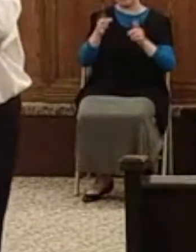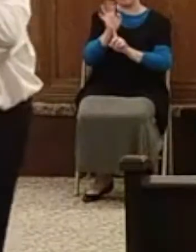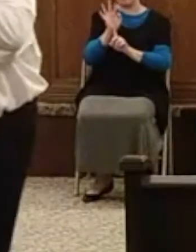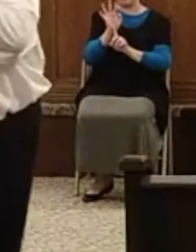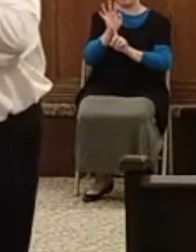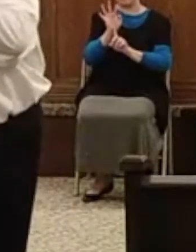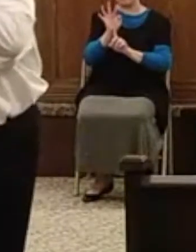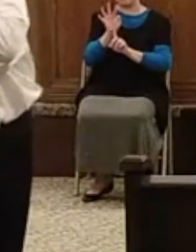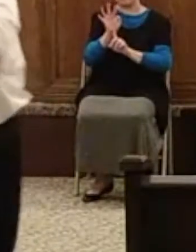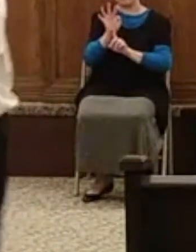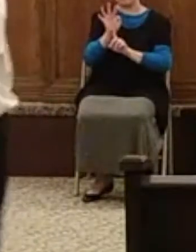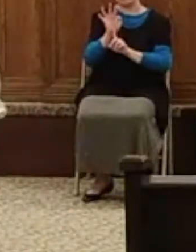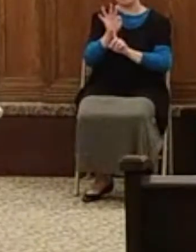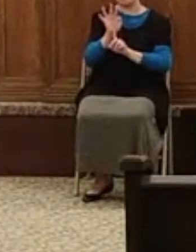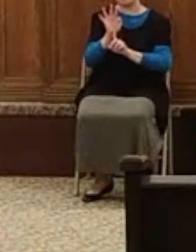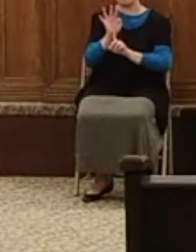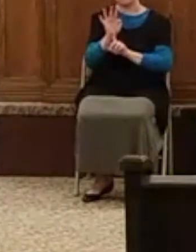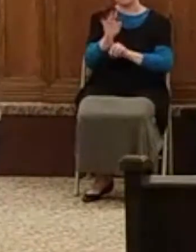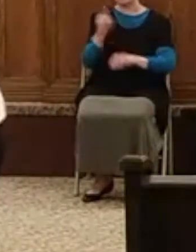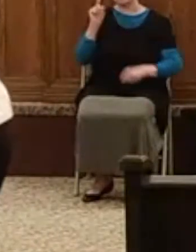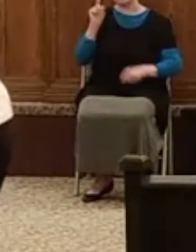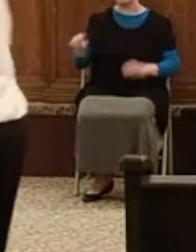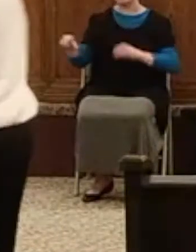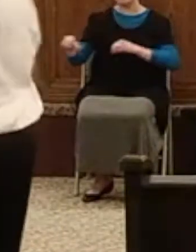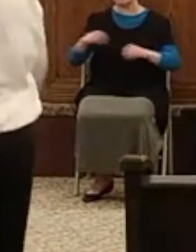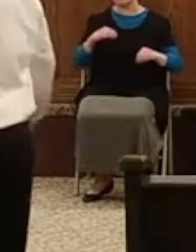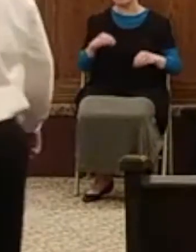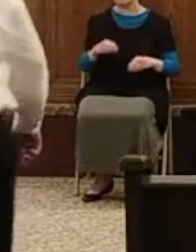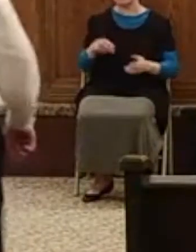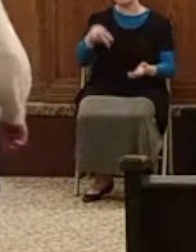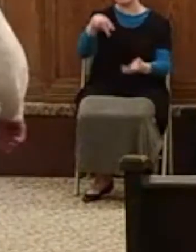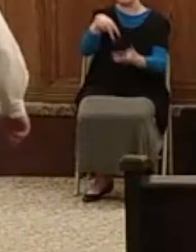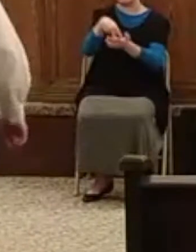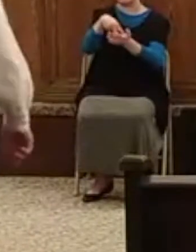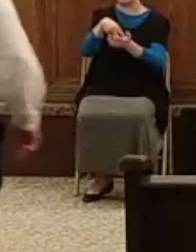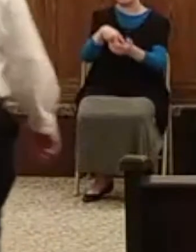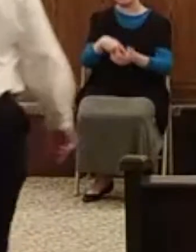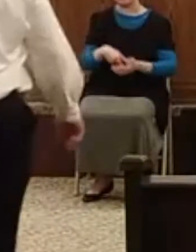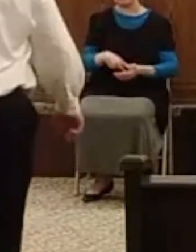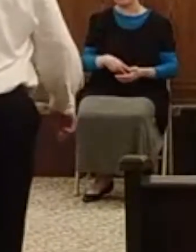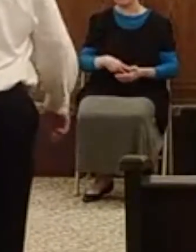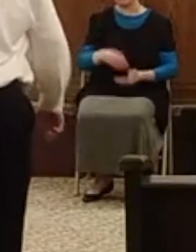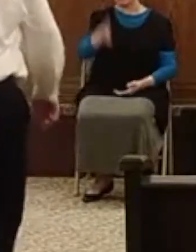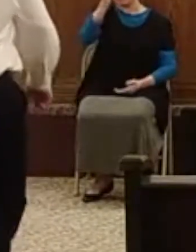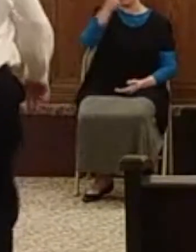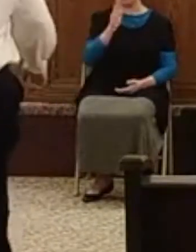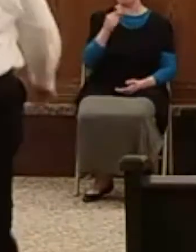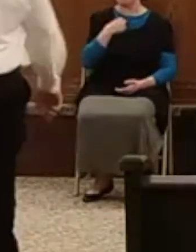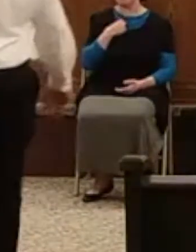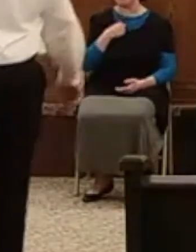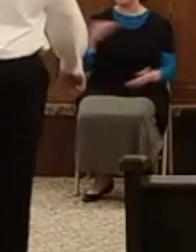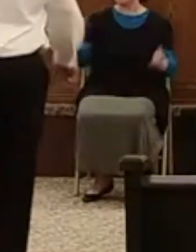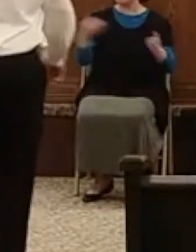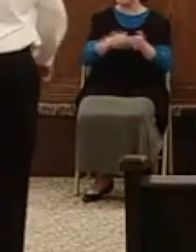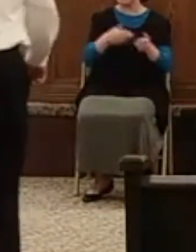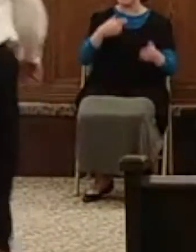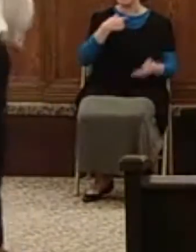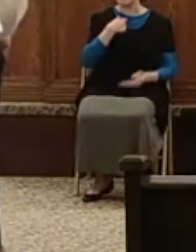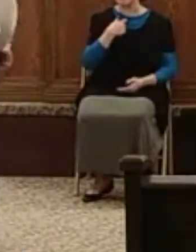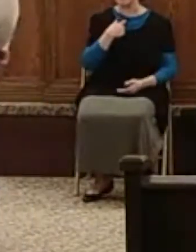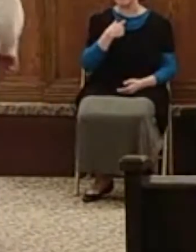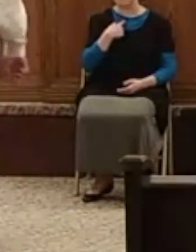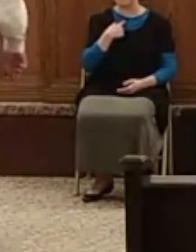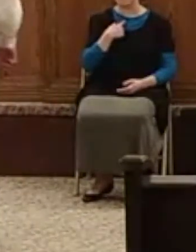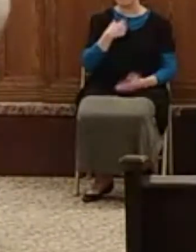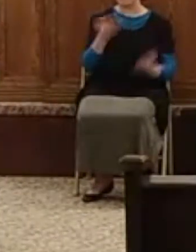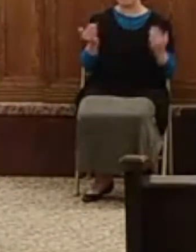the flickering flame of your candle. And what you need to do is stand up and say, if God be for me, who can be against